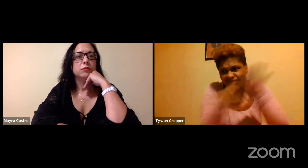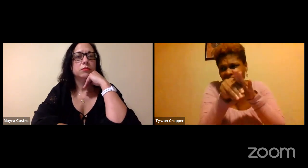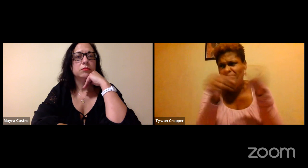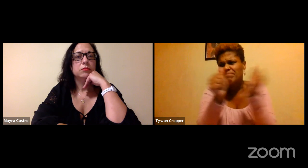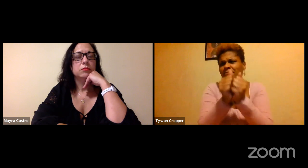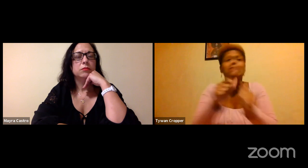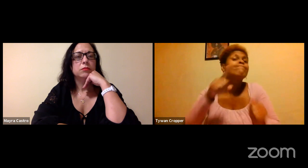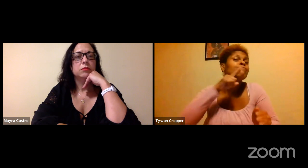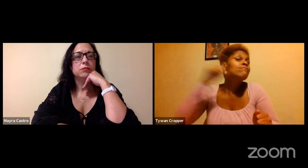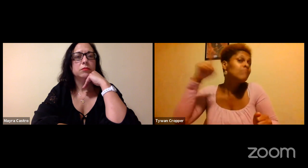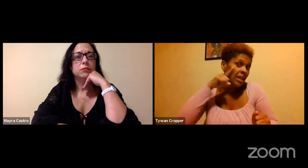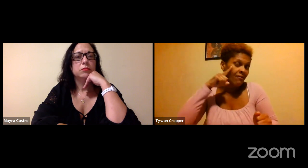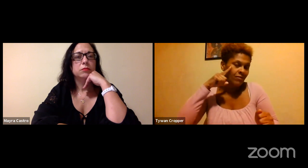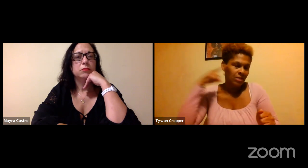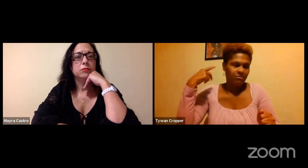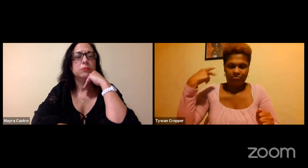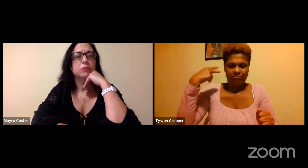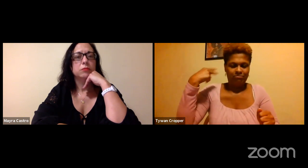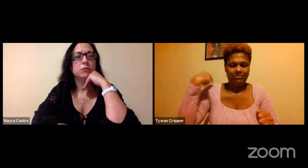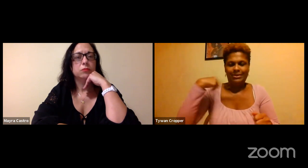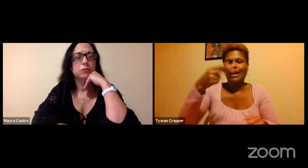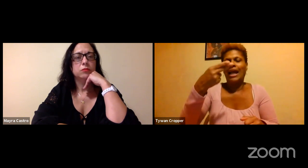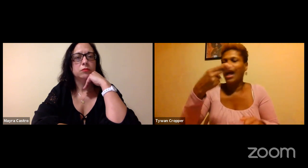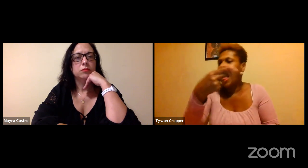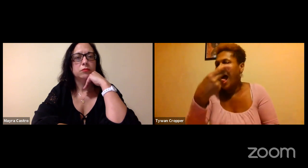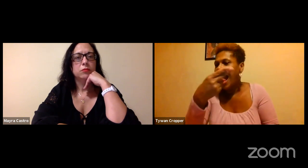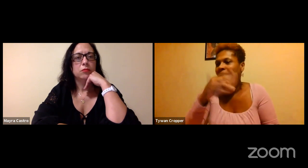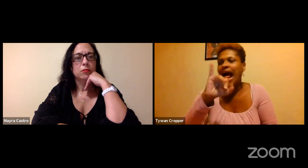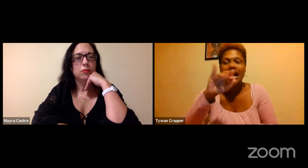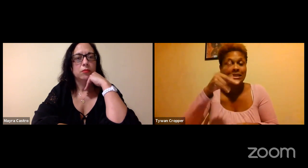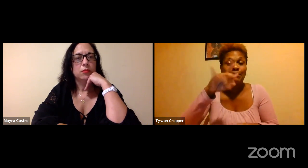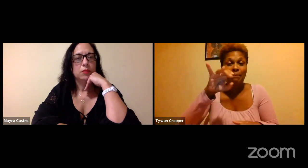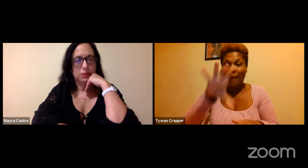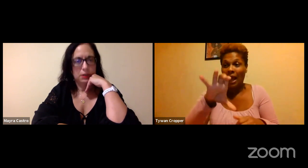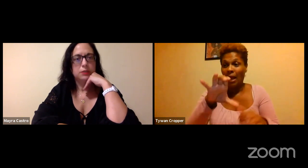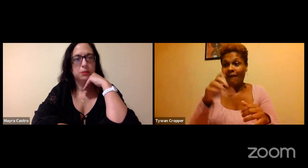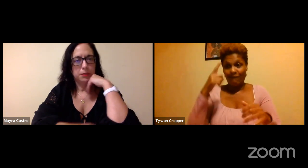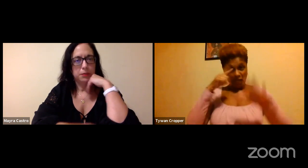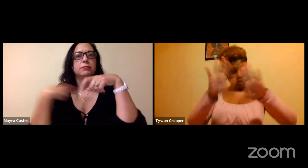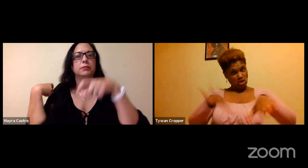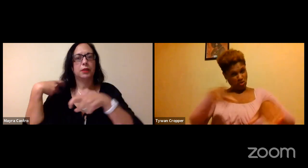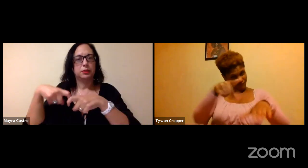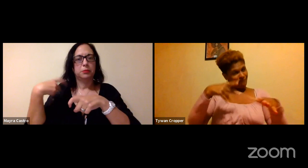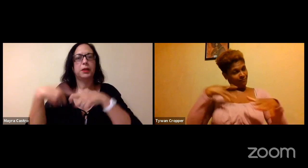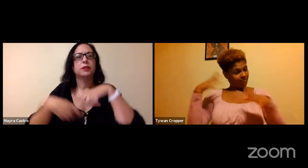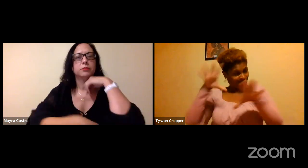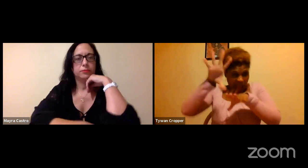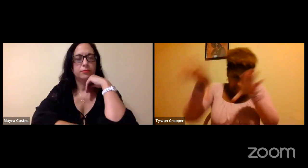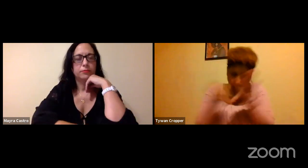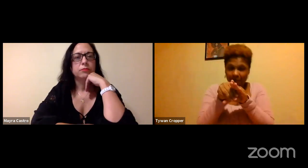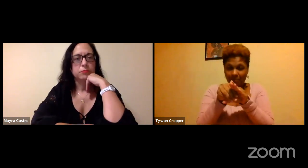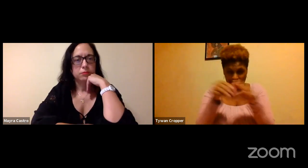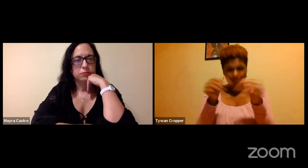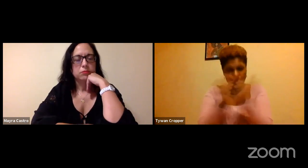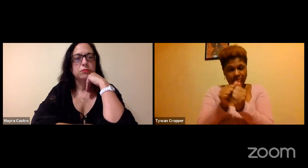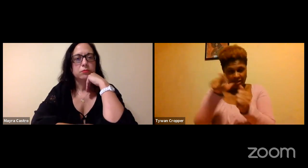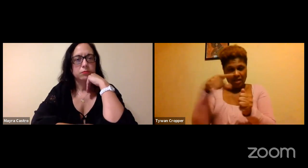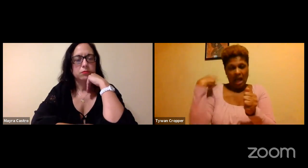Now, I know you are very involved with deaf Hispanic children, okay?